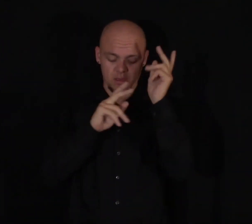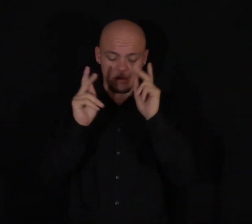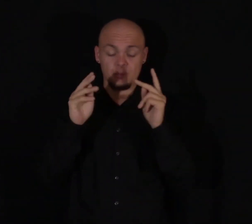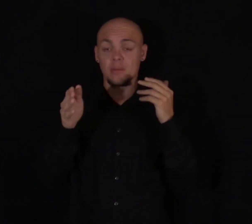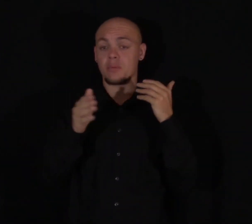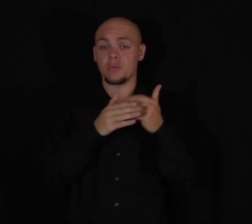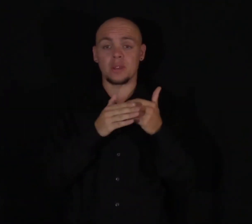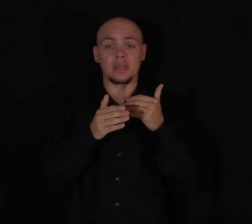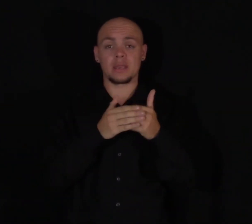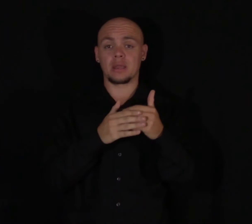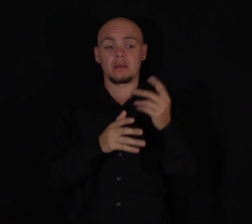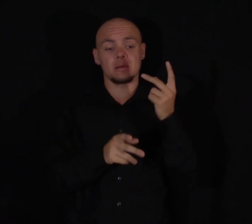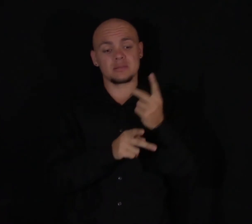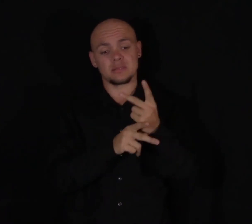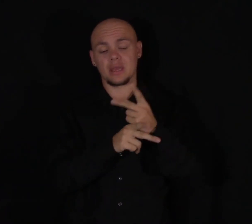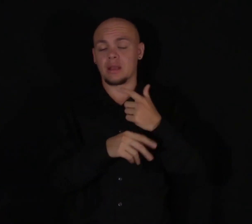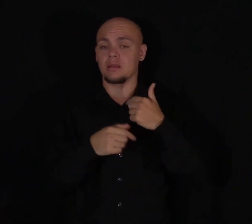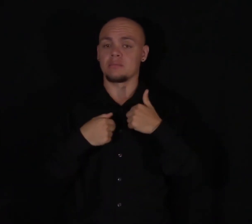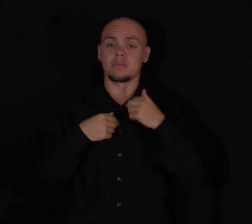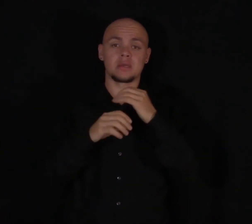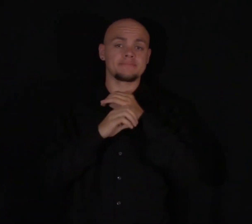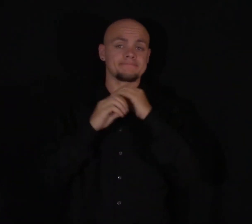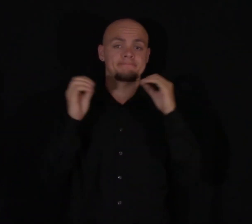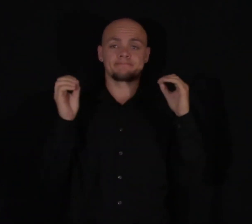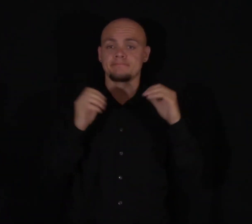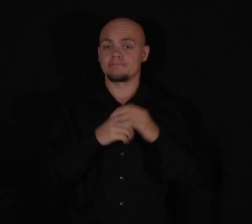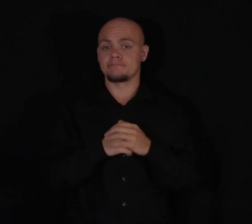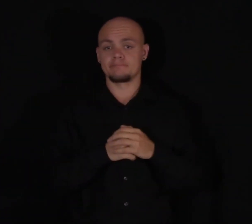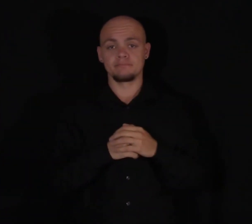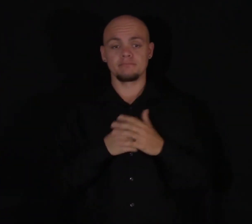soothed me with a gentle voice of love. No dear hand supported me.